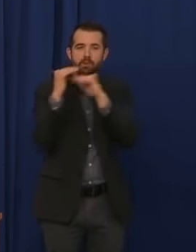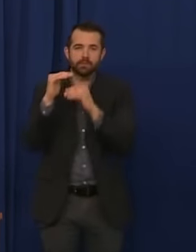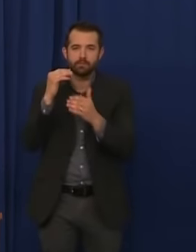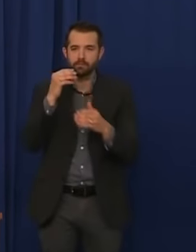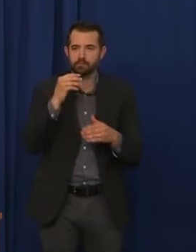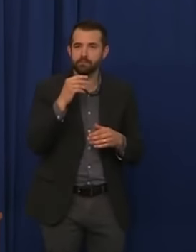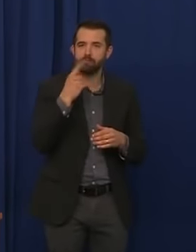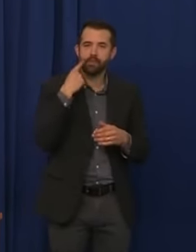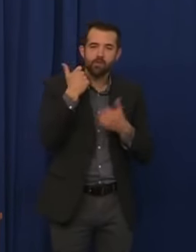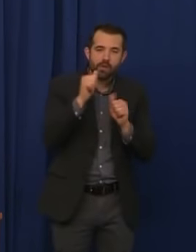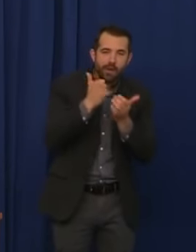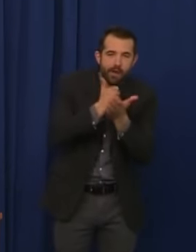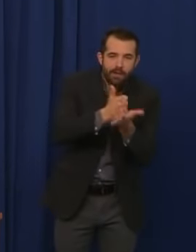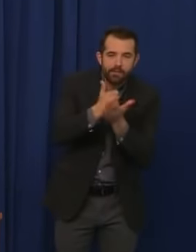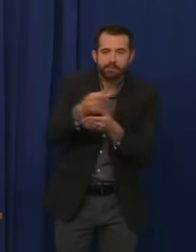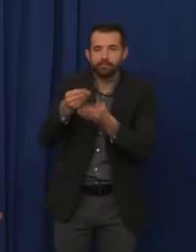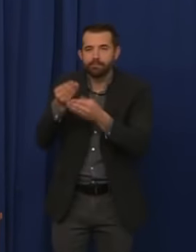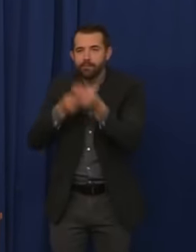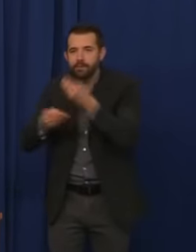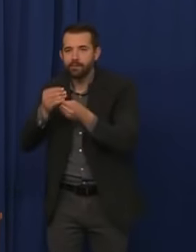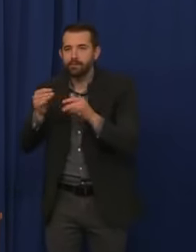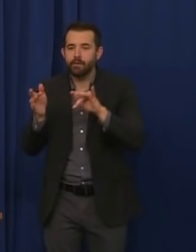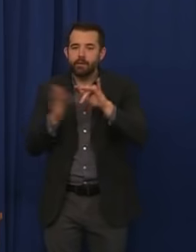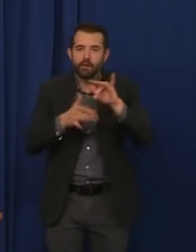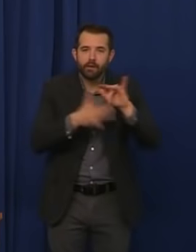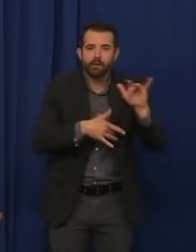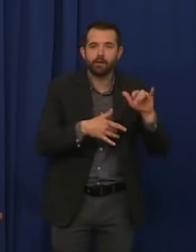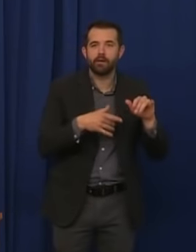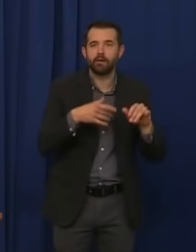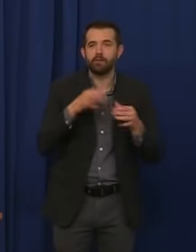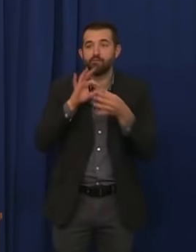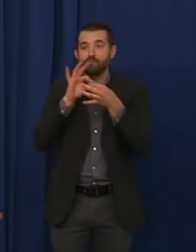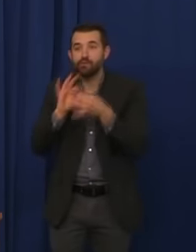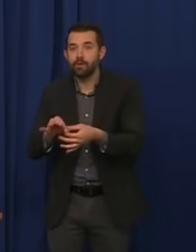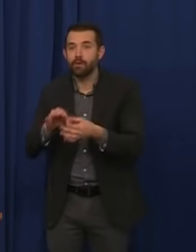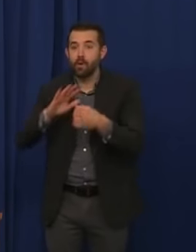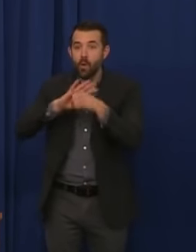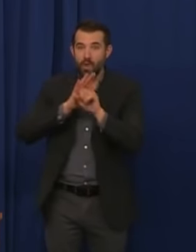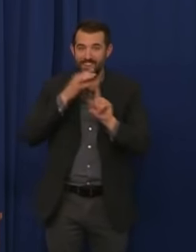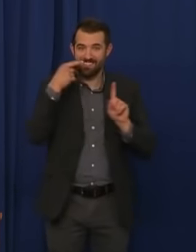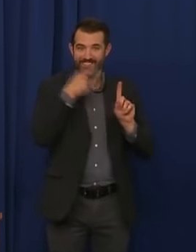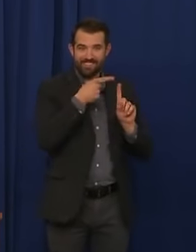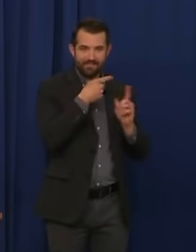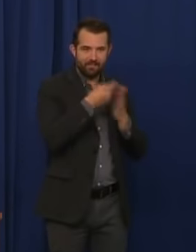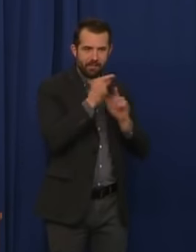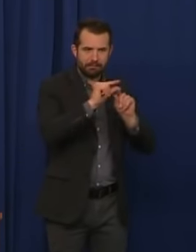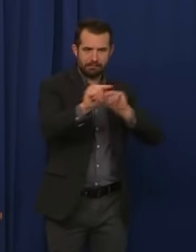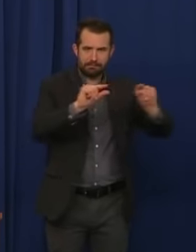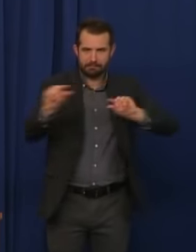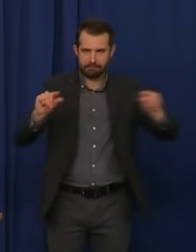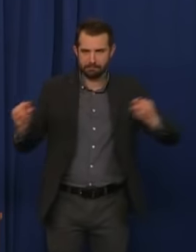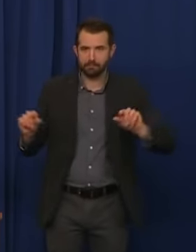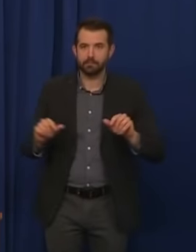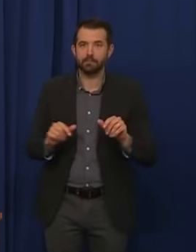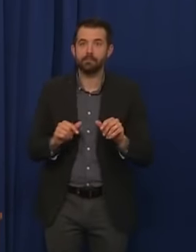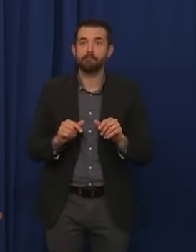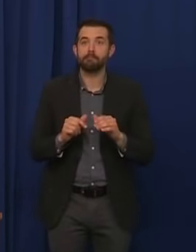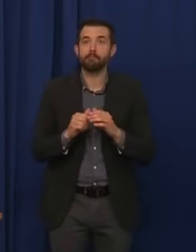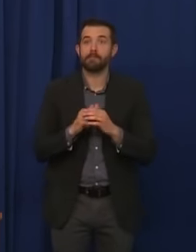budget holes caused by the COVID-19 virus. Those are our goals. I don't know the status of the